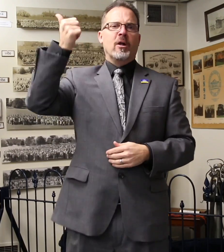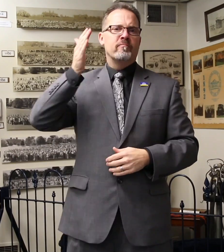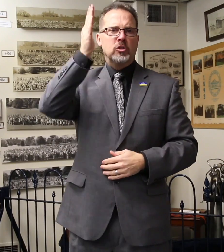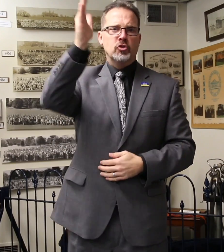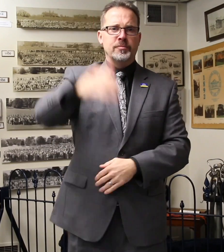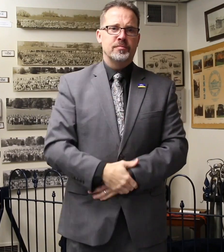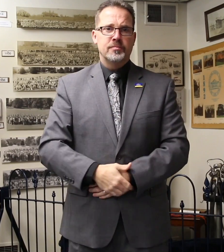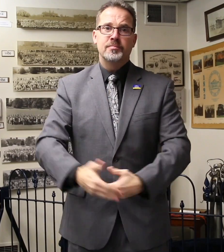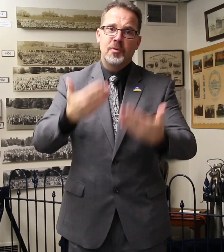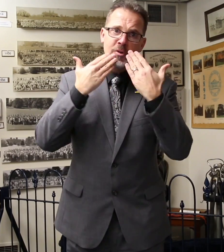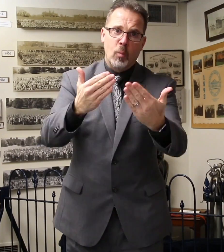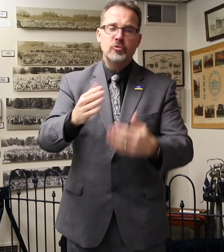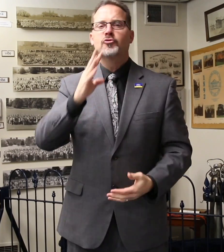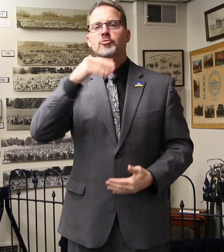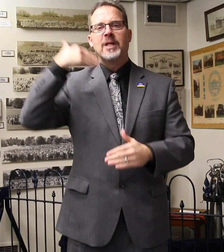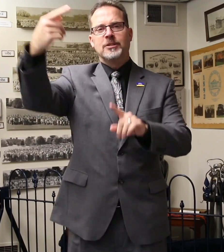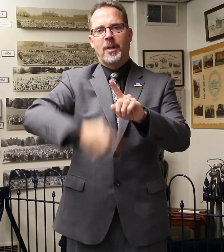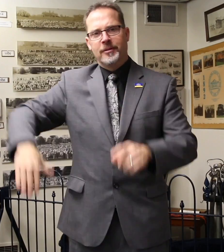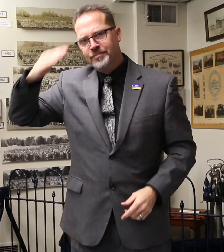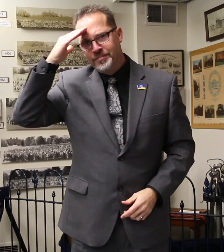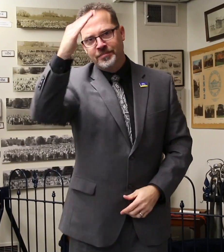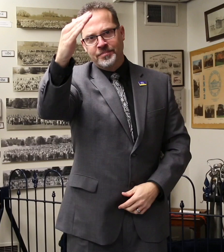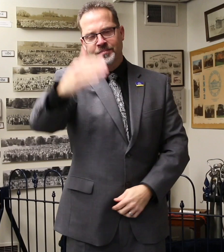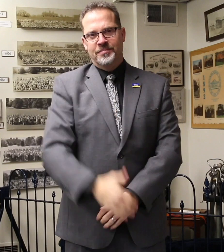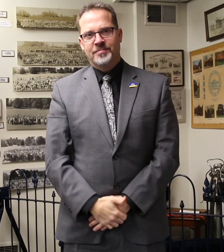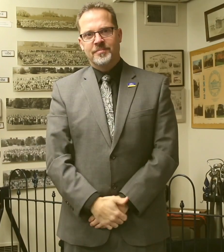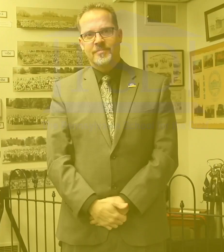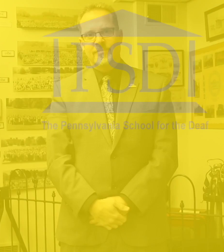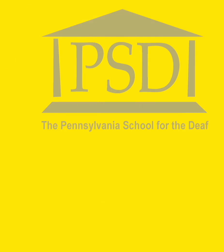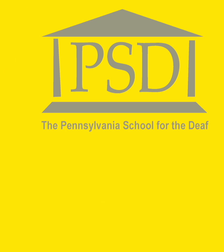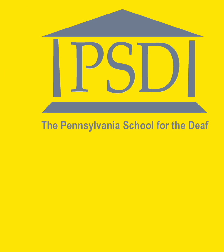PSD for our best future. I look forward to seeing you all next month. Thank you.